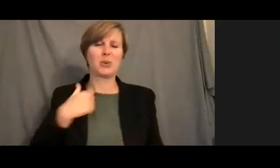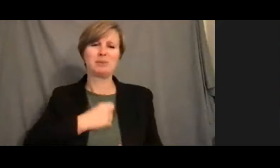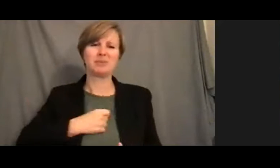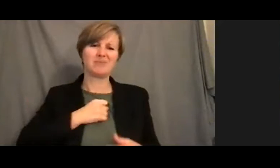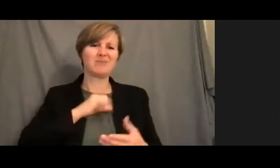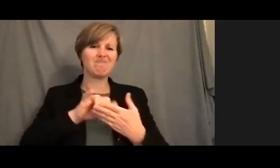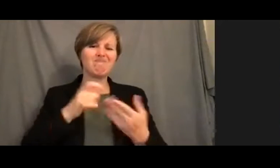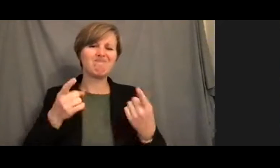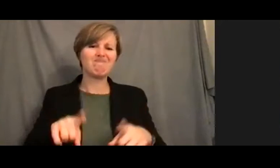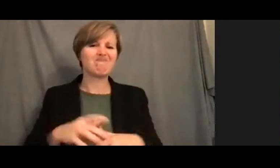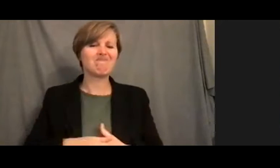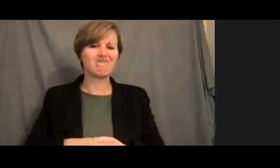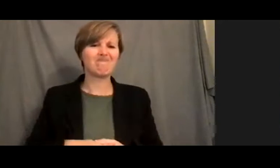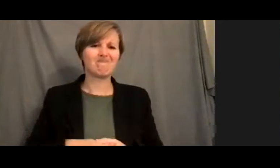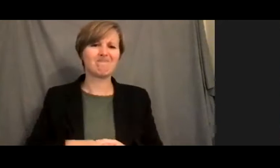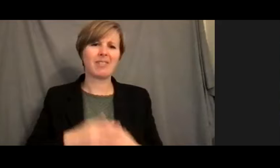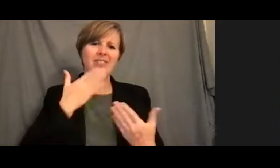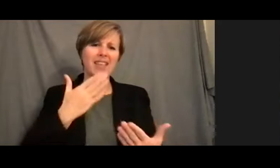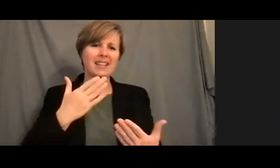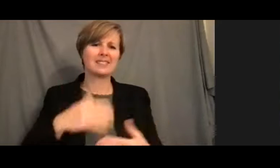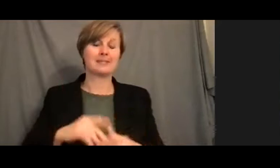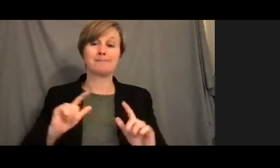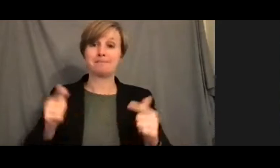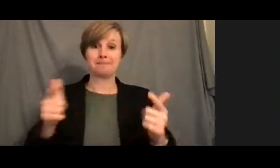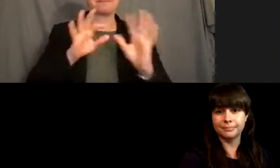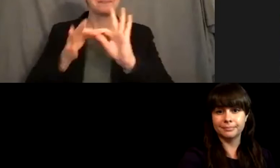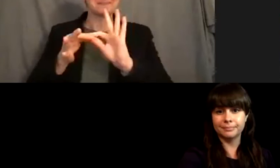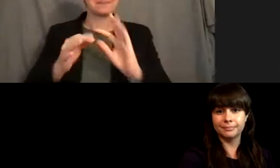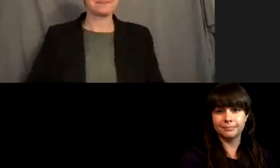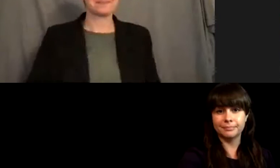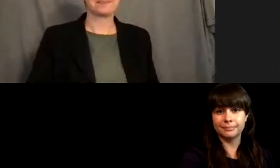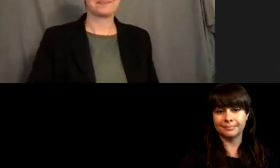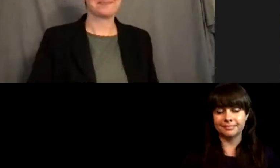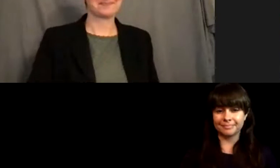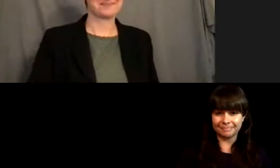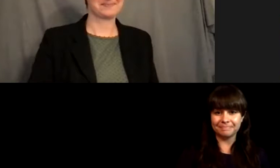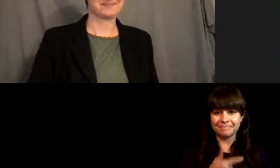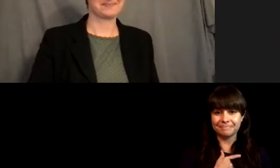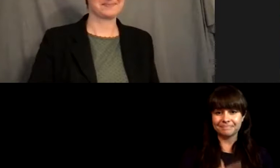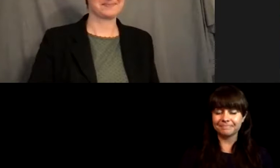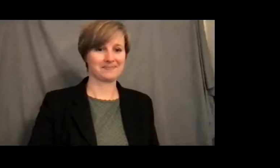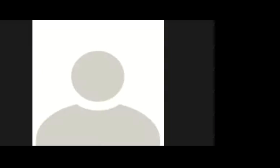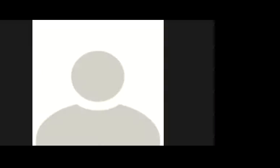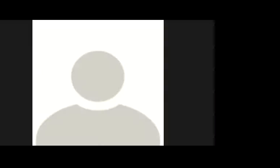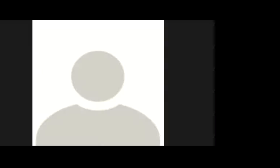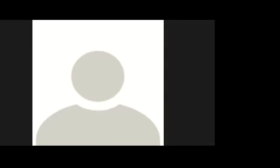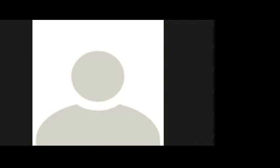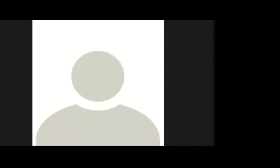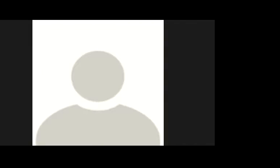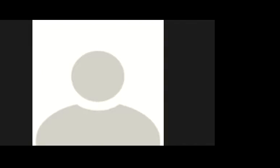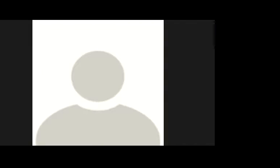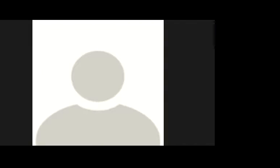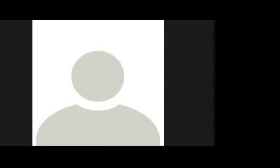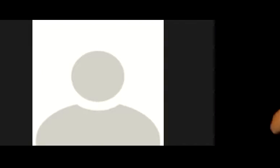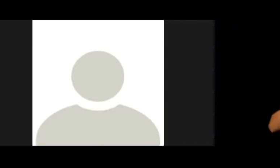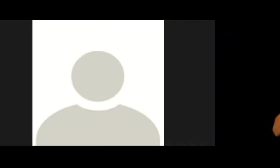the latest. Thank you. Thank you so much. And we'll now turn the same question over to candidate Maddox for